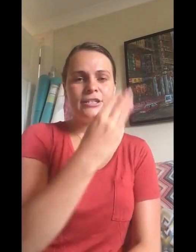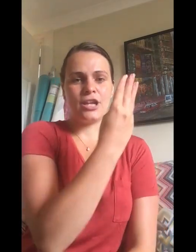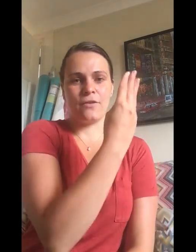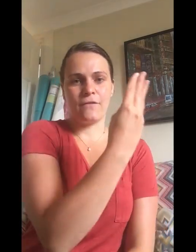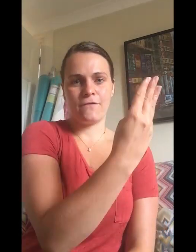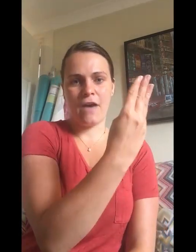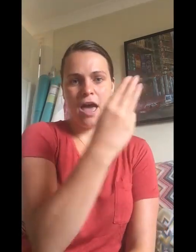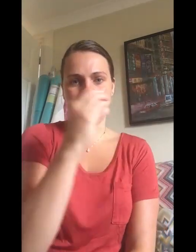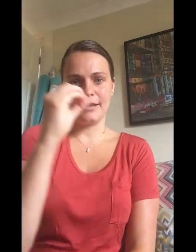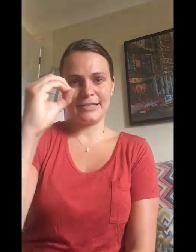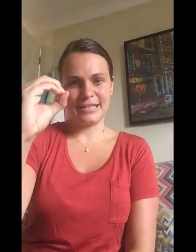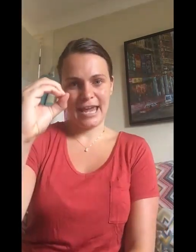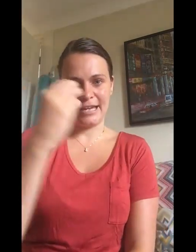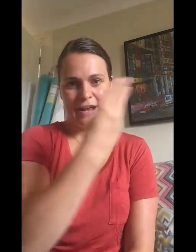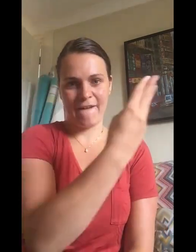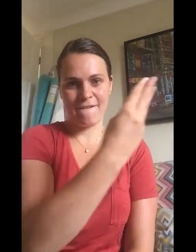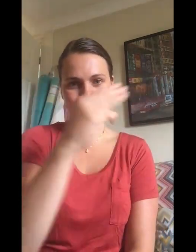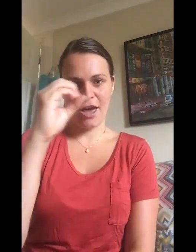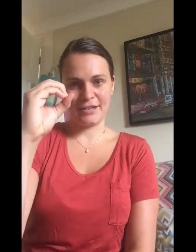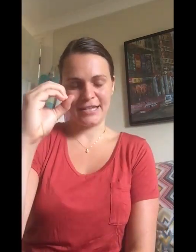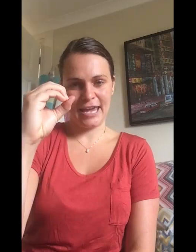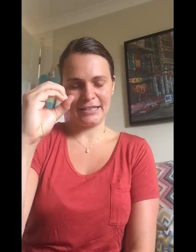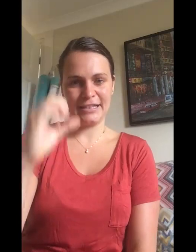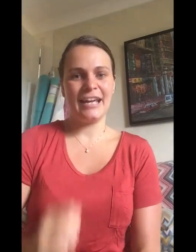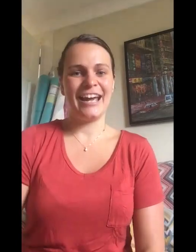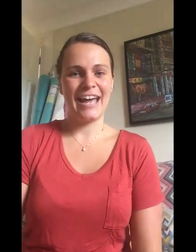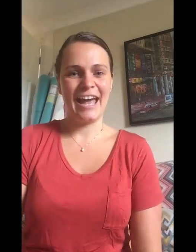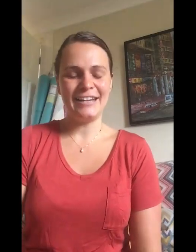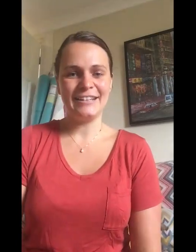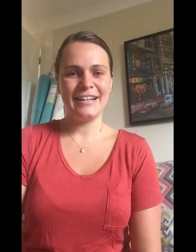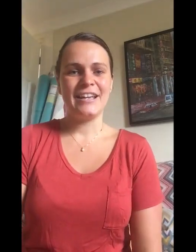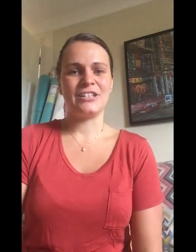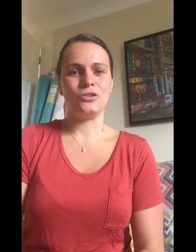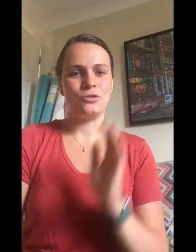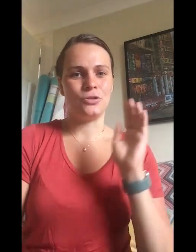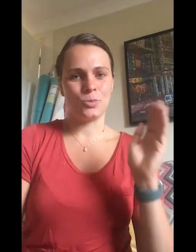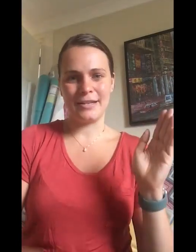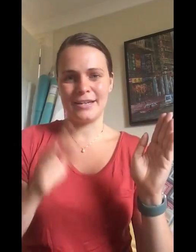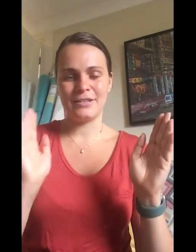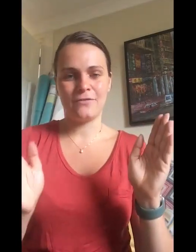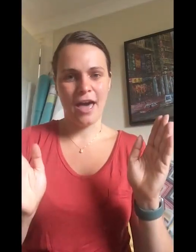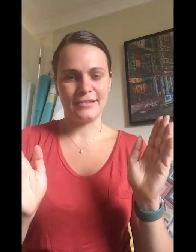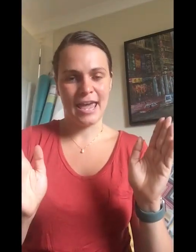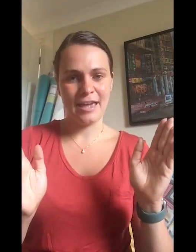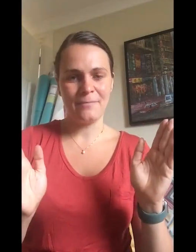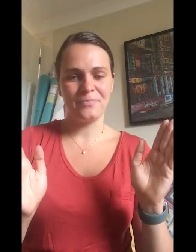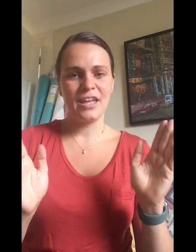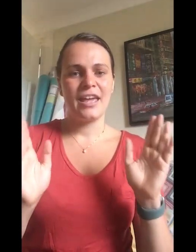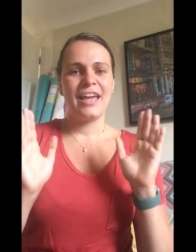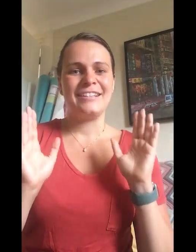So 30, 30, okay? So you do 20 to 30. See